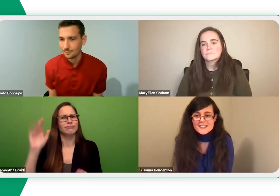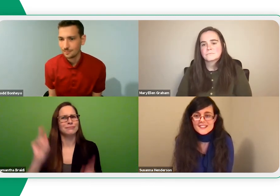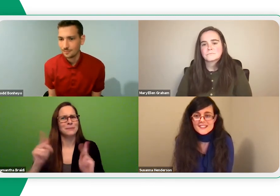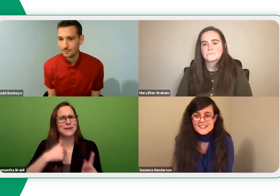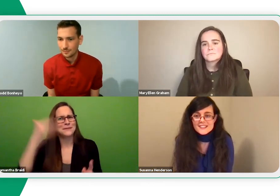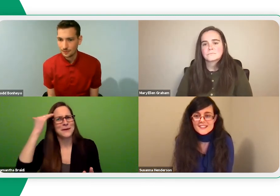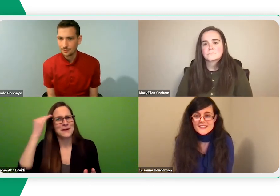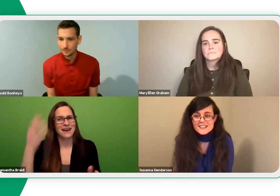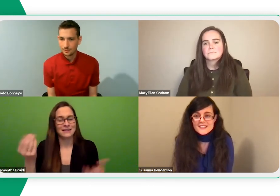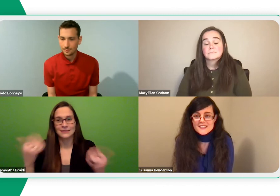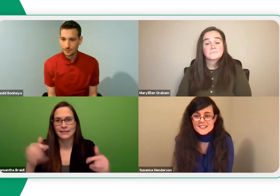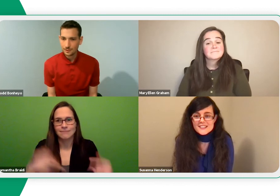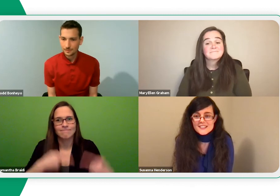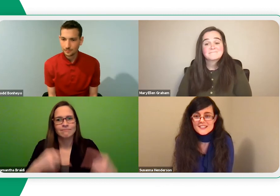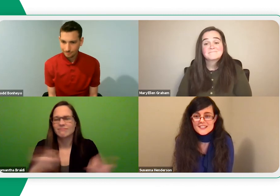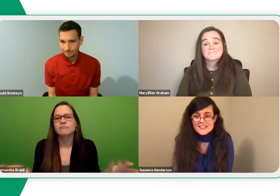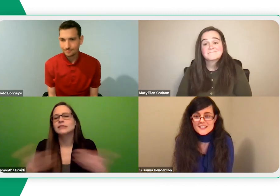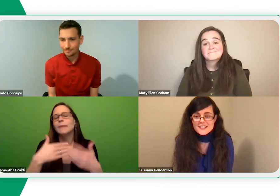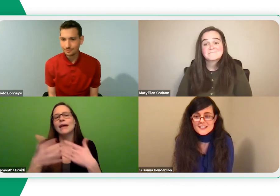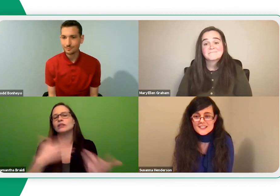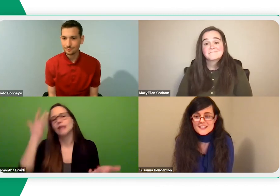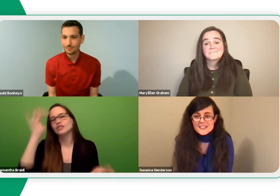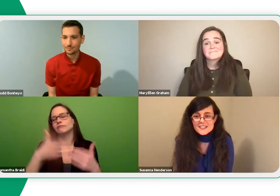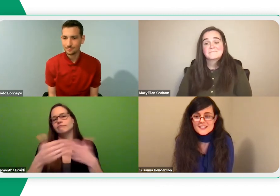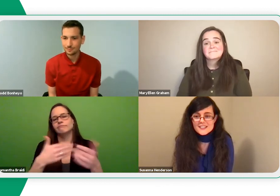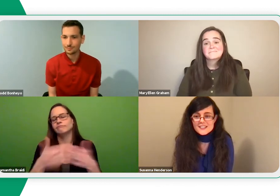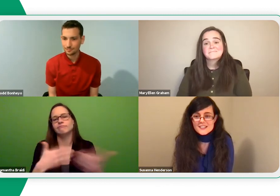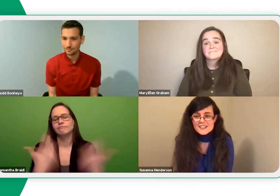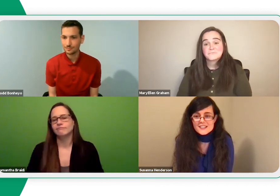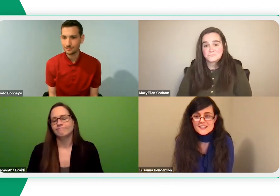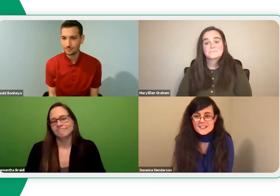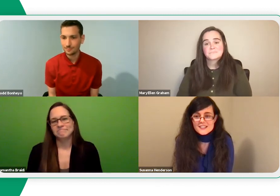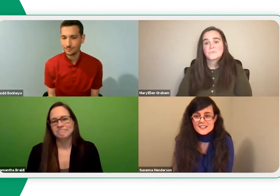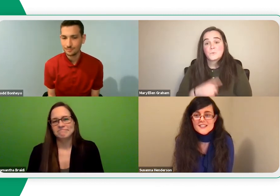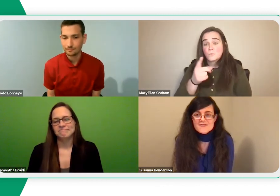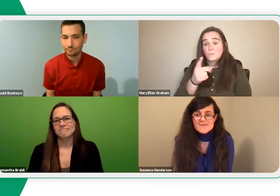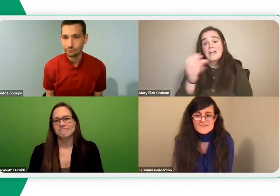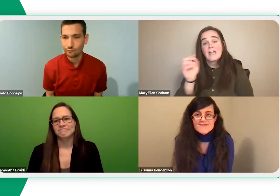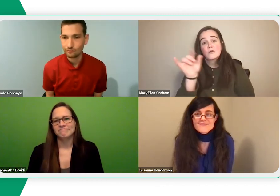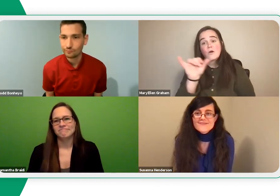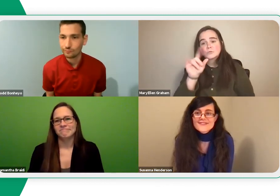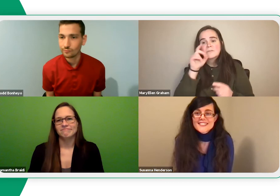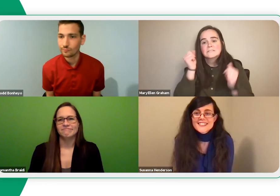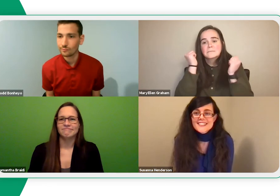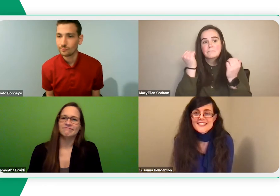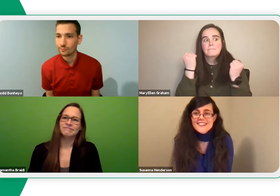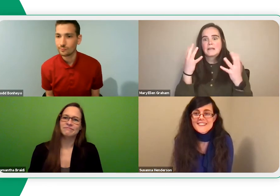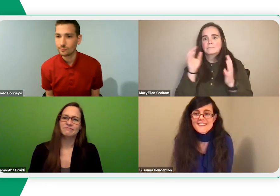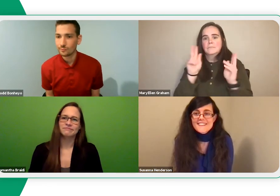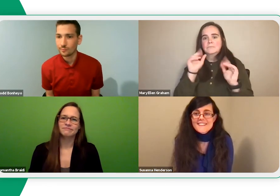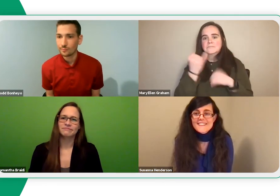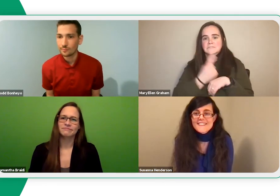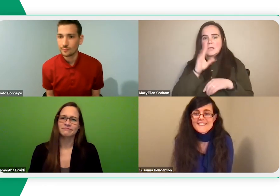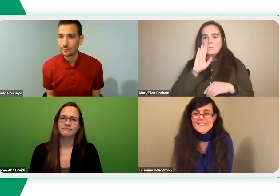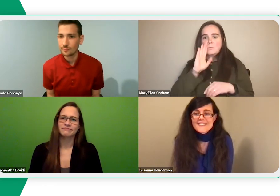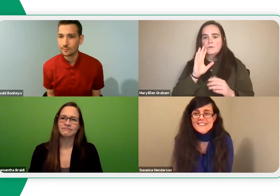30s. And these are brilliant people that I know, yet they still have a struggle. So I think intelligence has no play